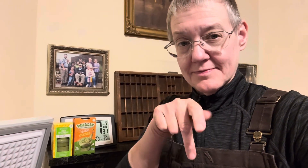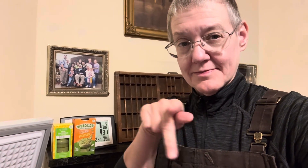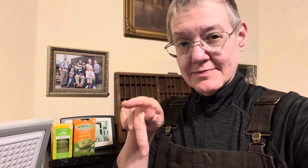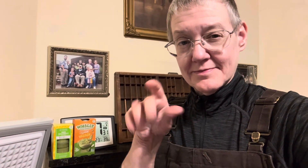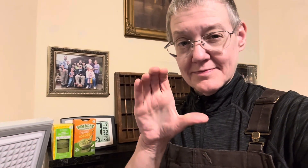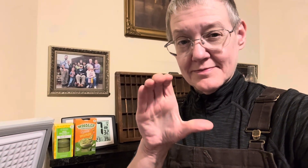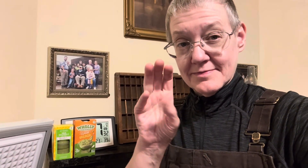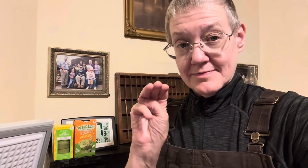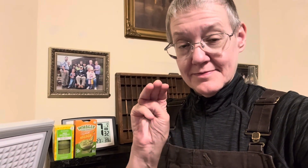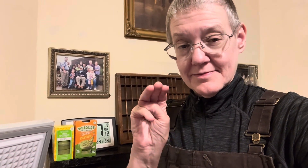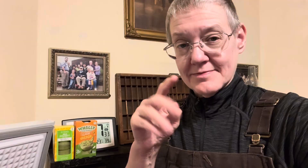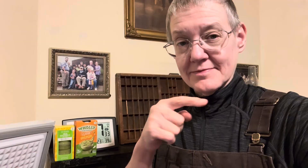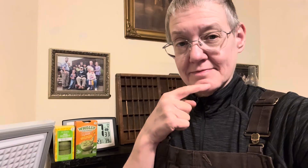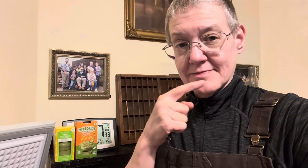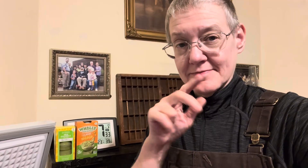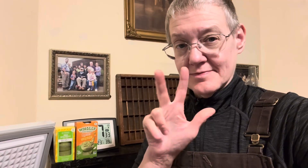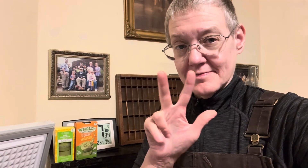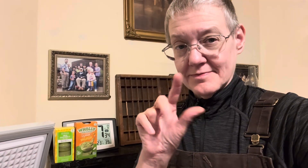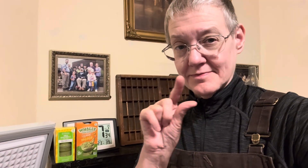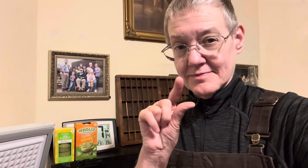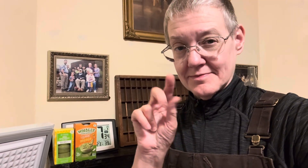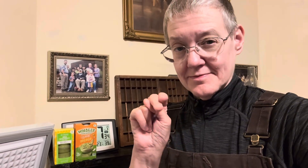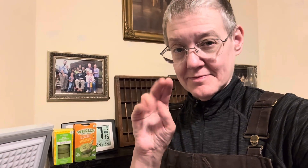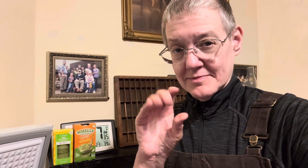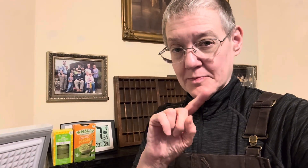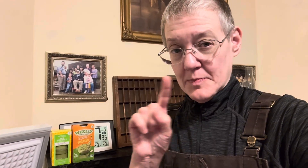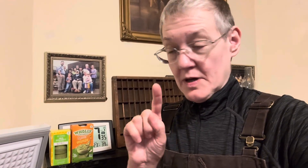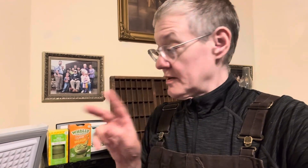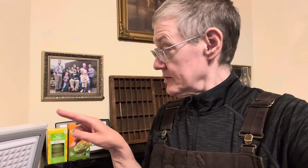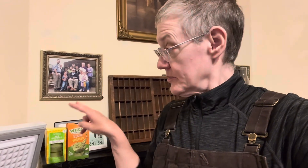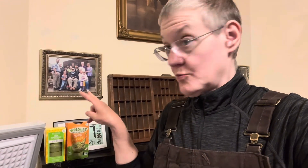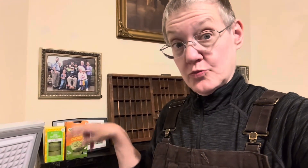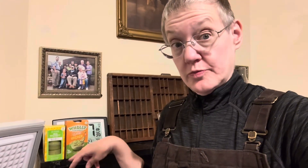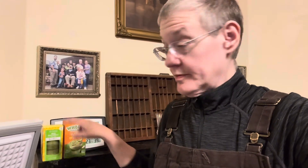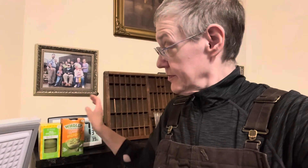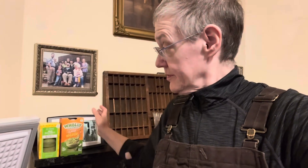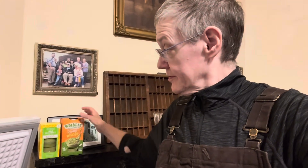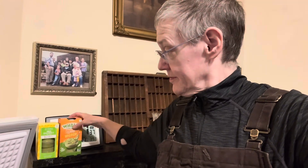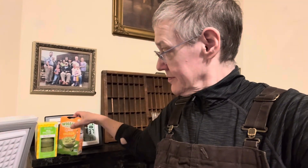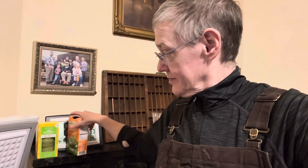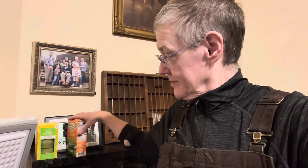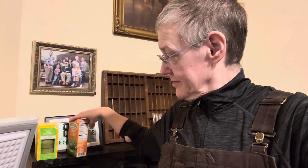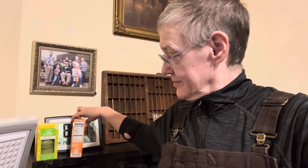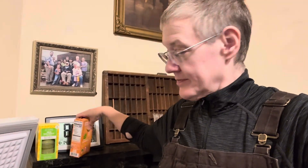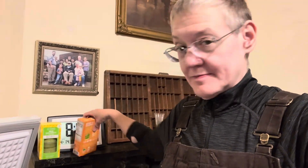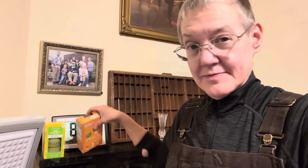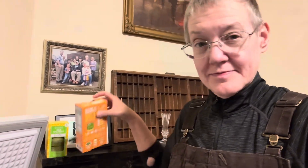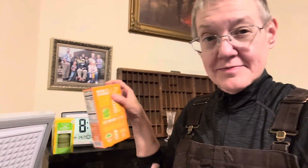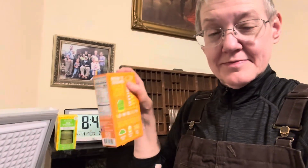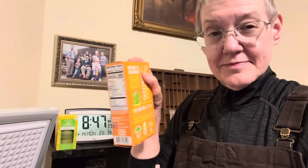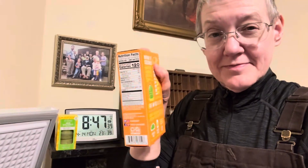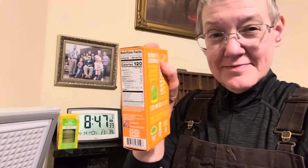following the Carb Manager app, which says it has 3 grams of net carbs, but I read the packaging